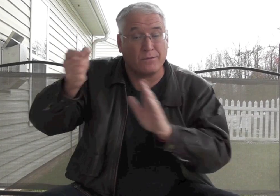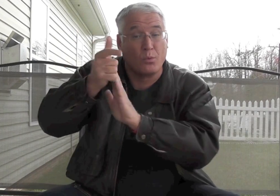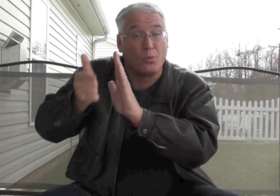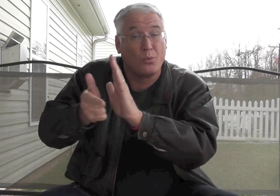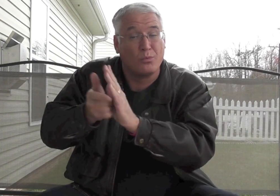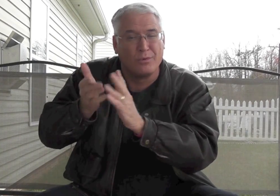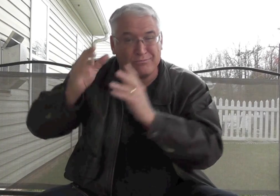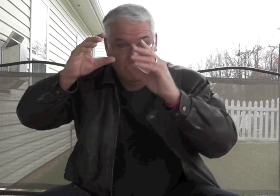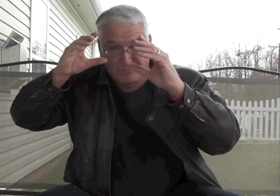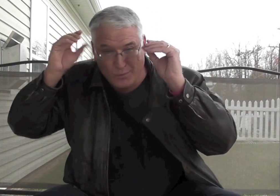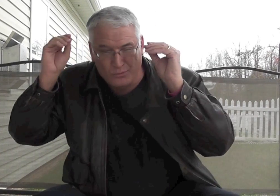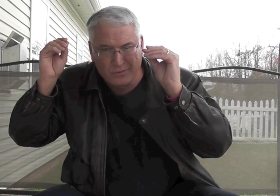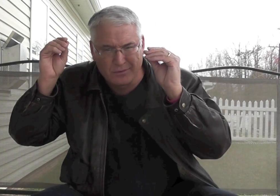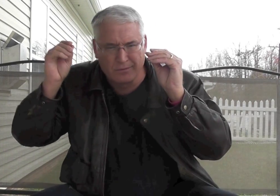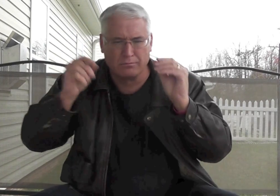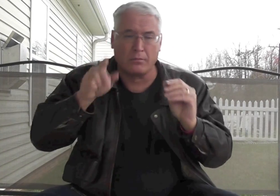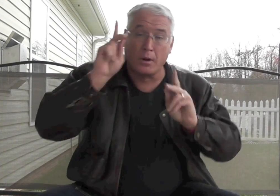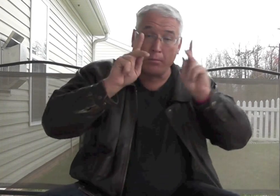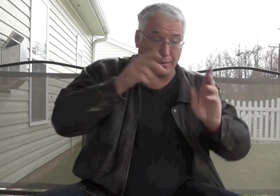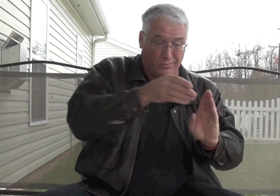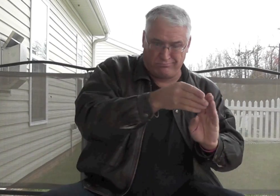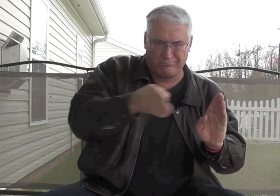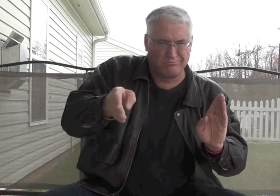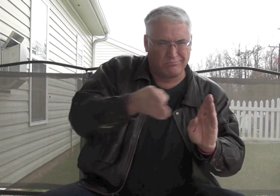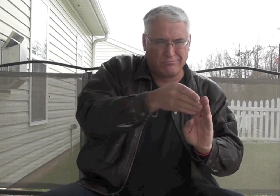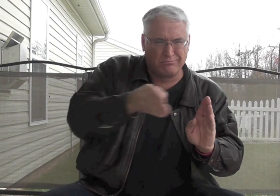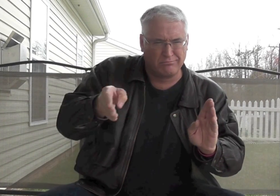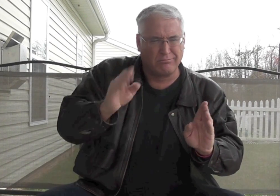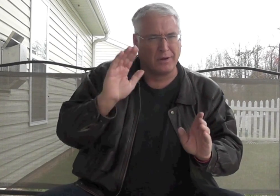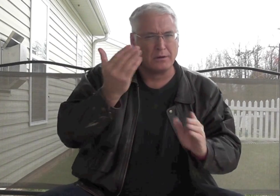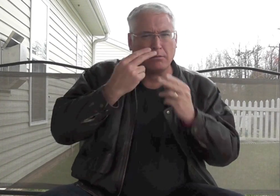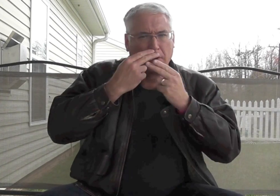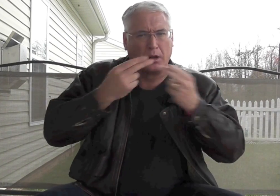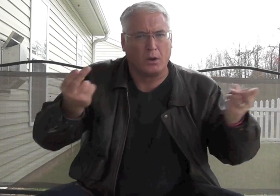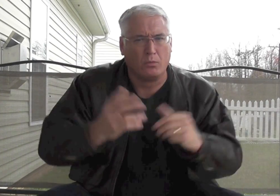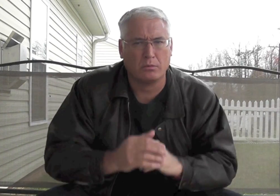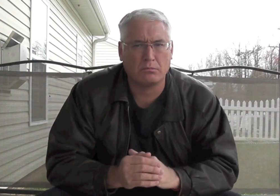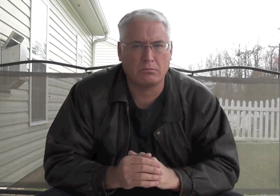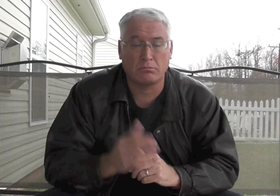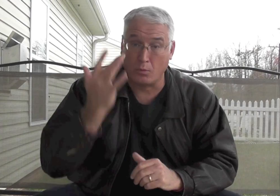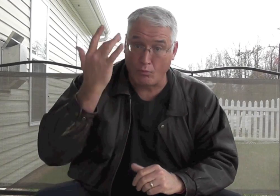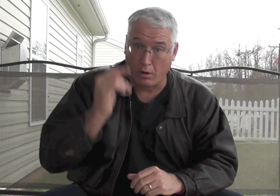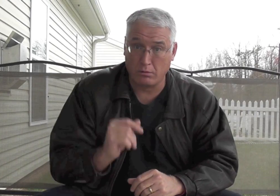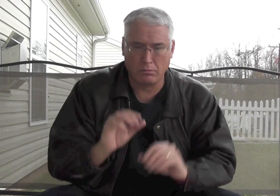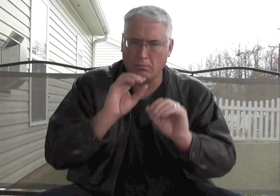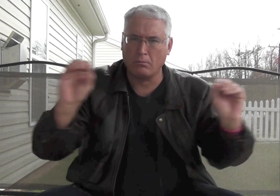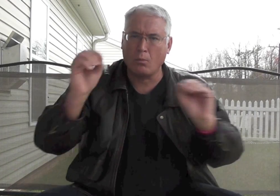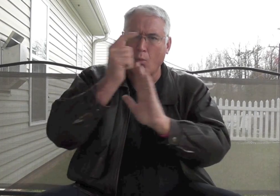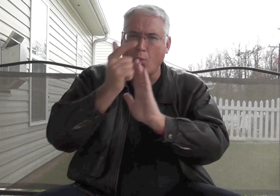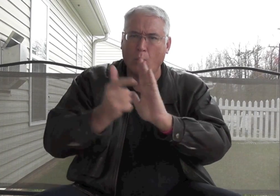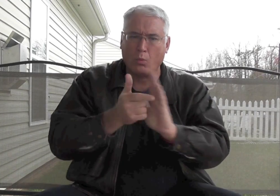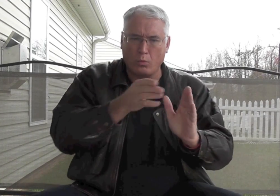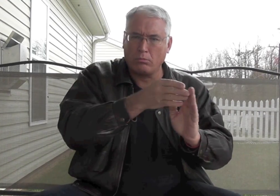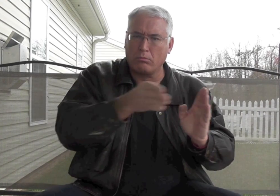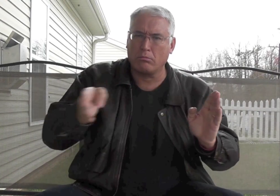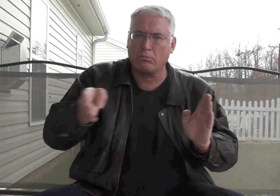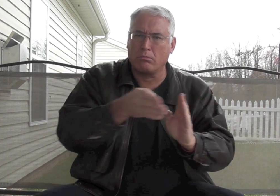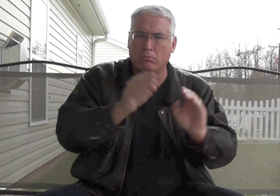the time that Moses gave the law, well, those people, they seemed innocent. Why? There was no law.